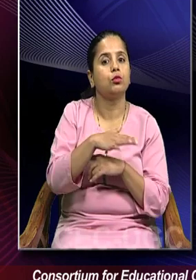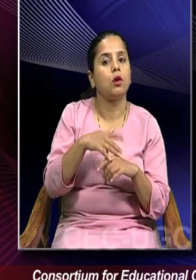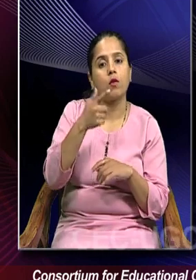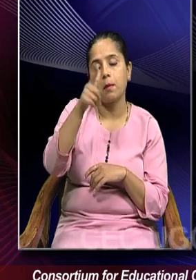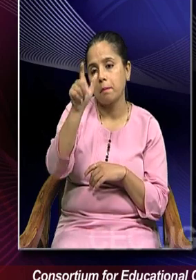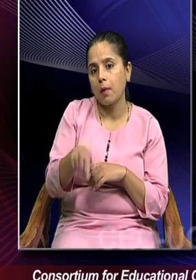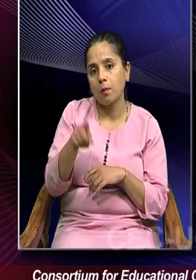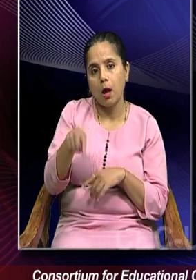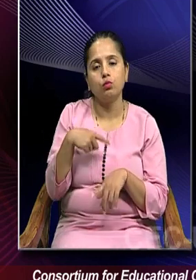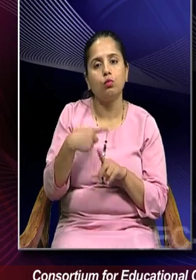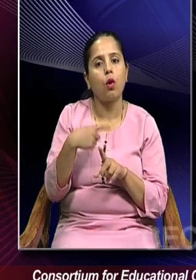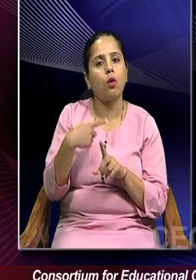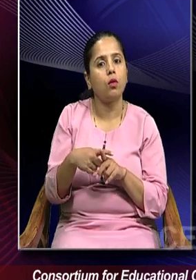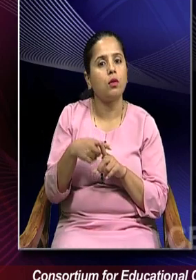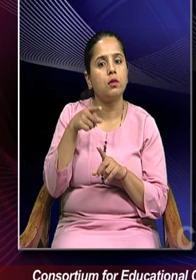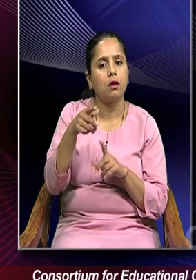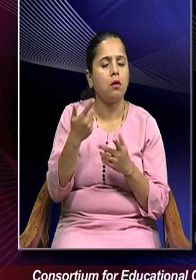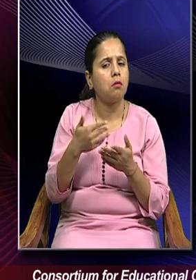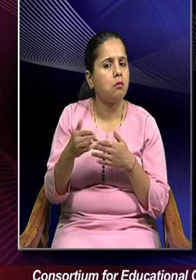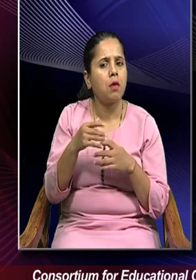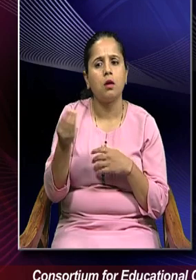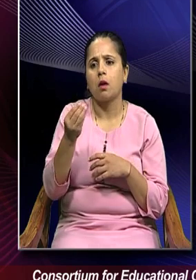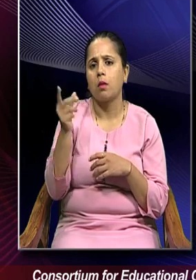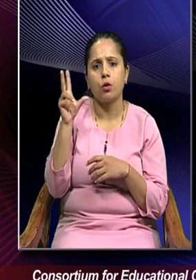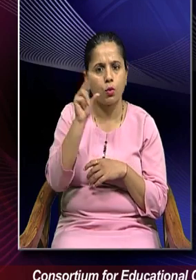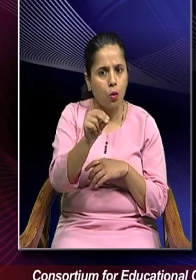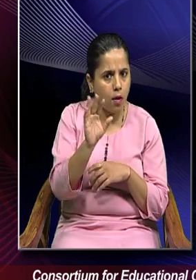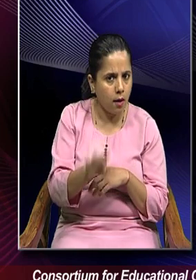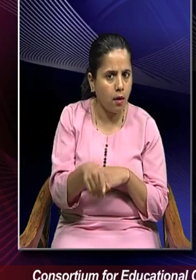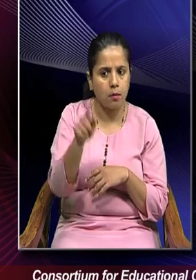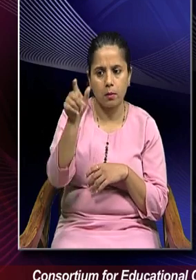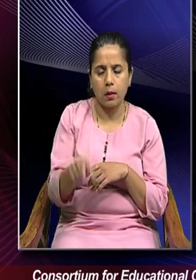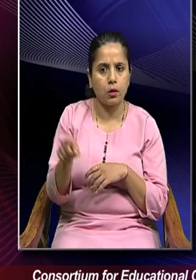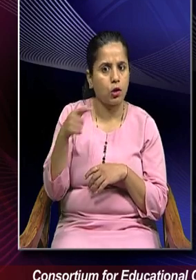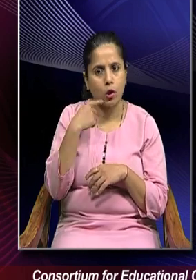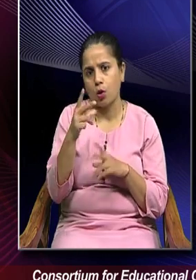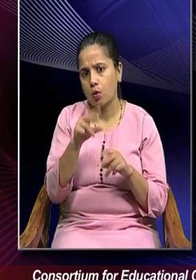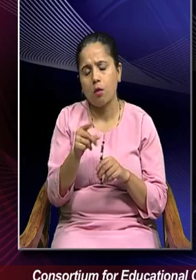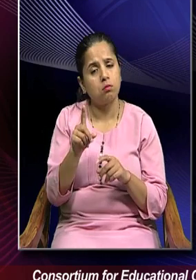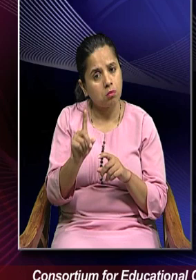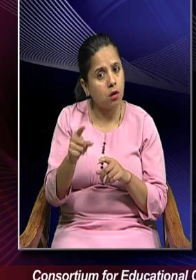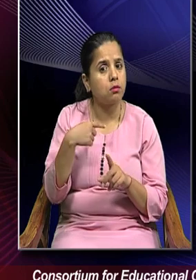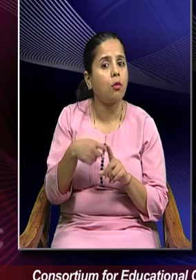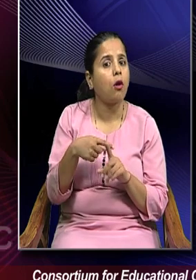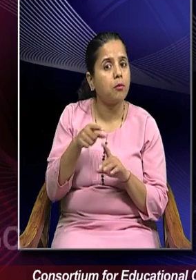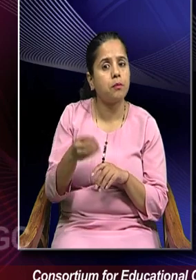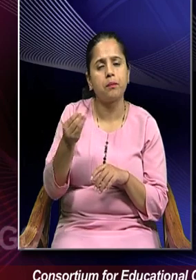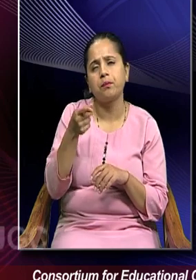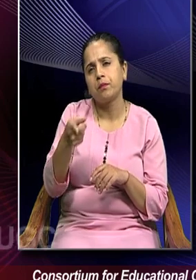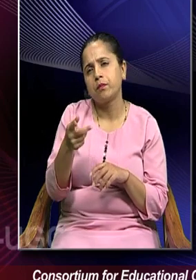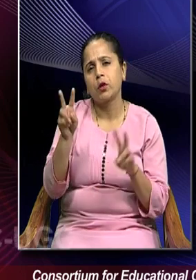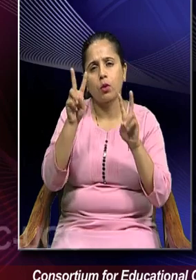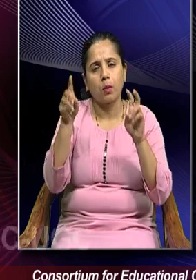to be positive even when things are denied to that particular person. And this film was also some kind